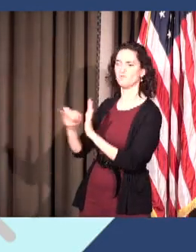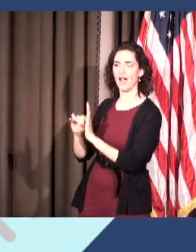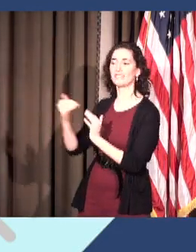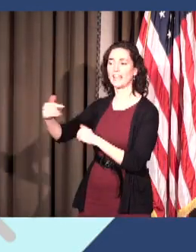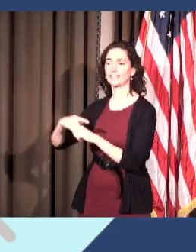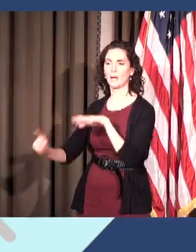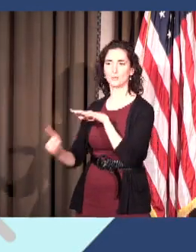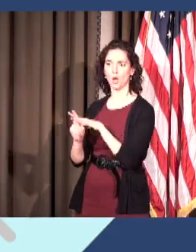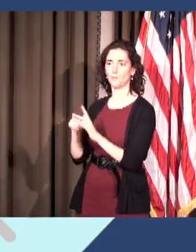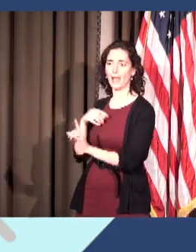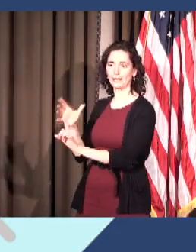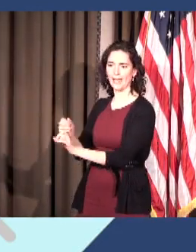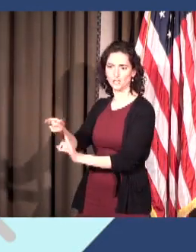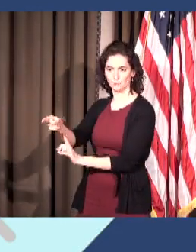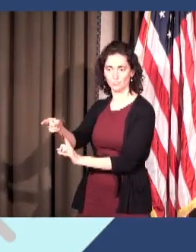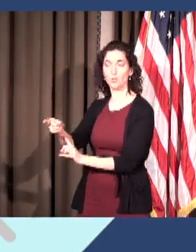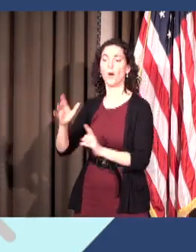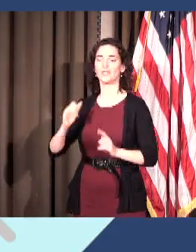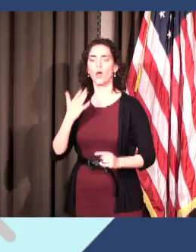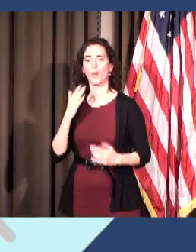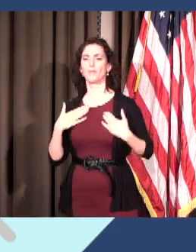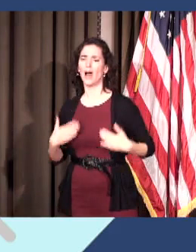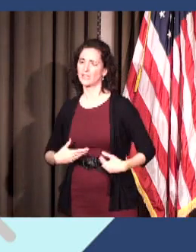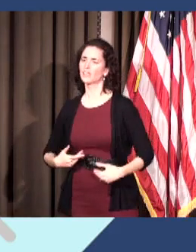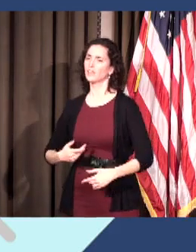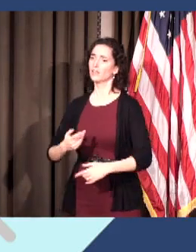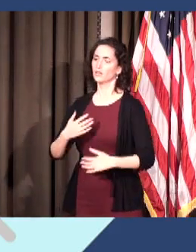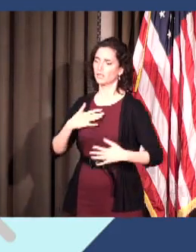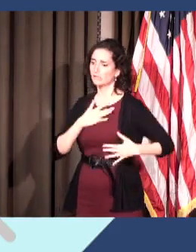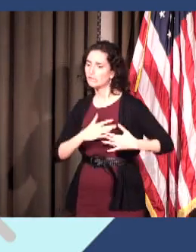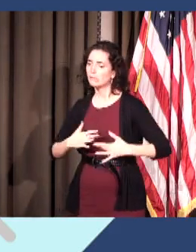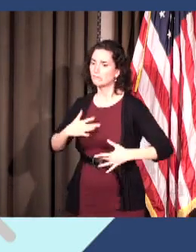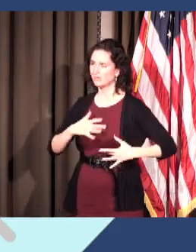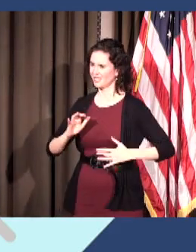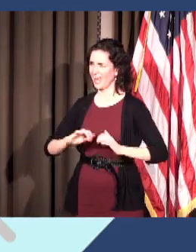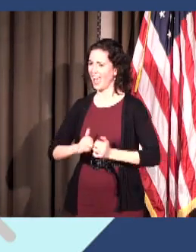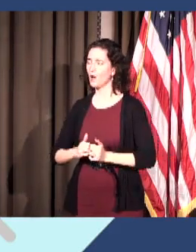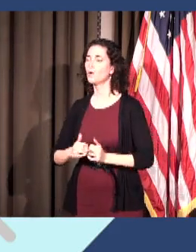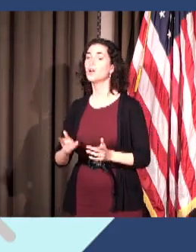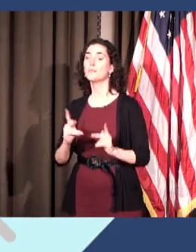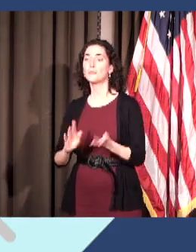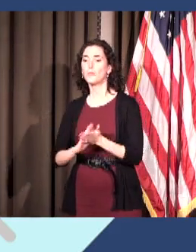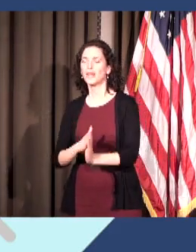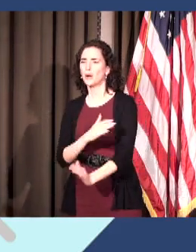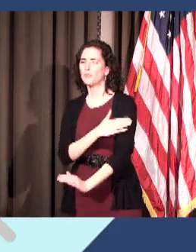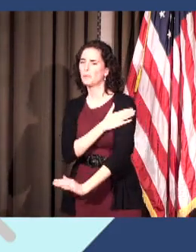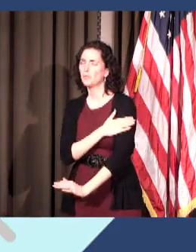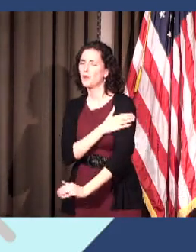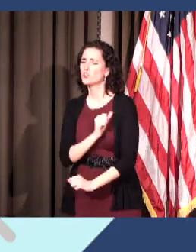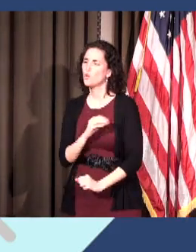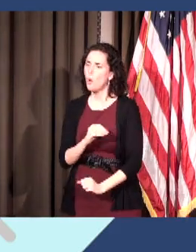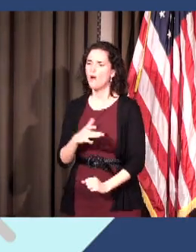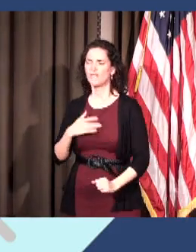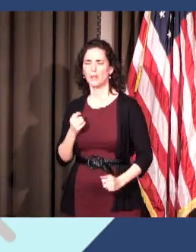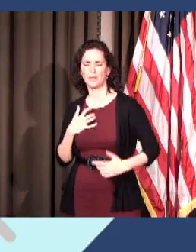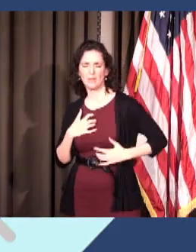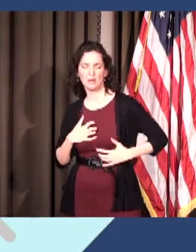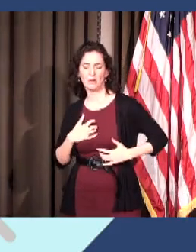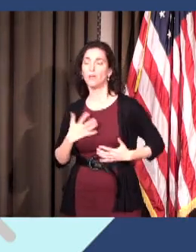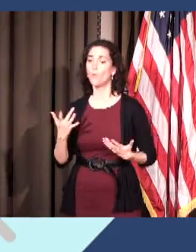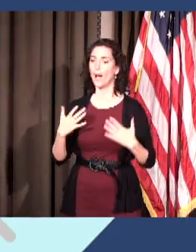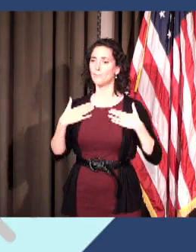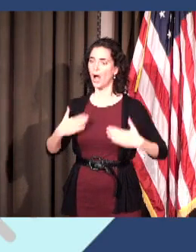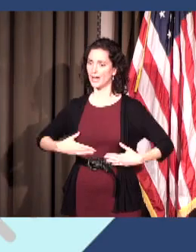vaccine. That's what I felt when I had both of my doses of the vaccine. That's not people getting coronavirus. That's just a natural immune